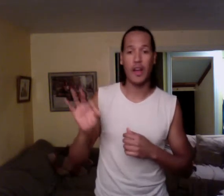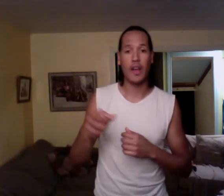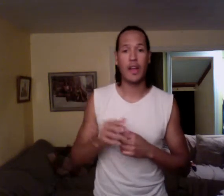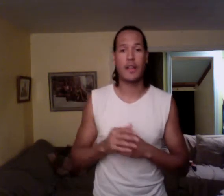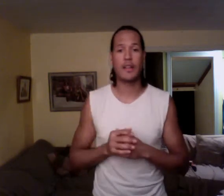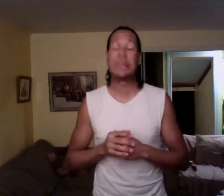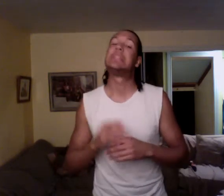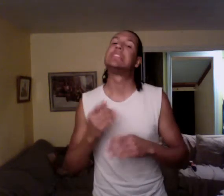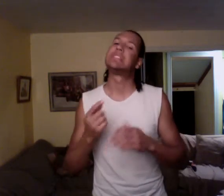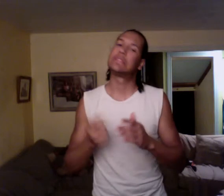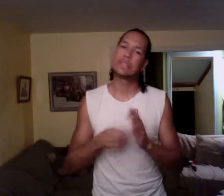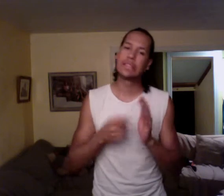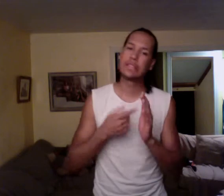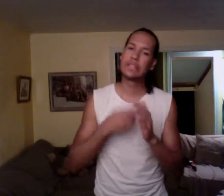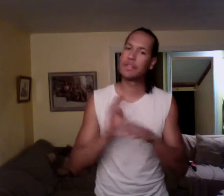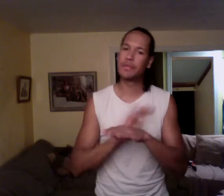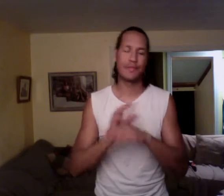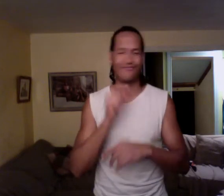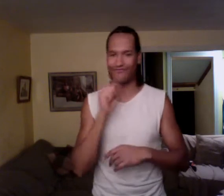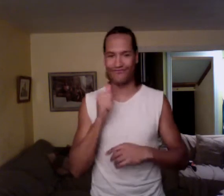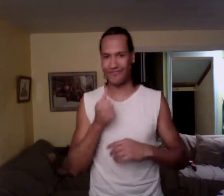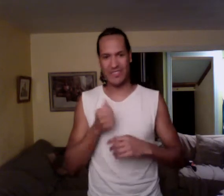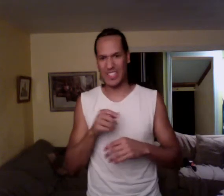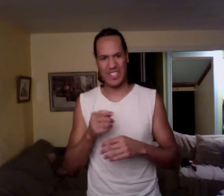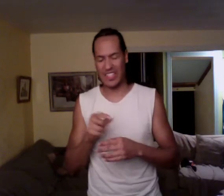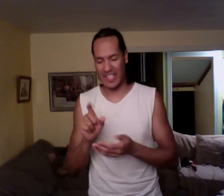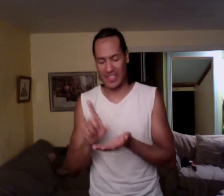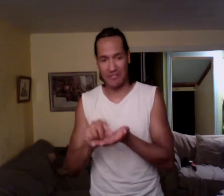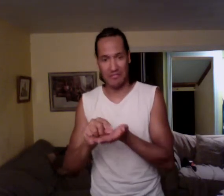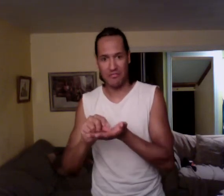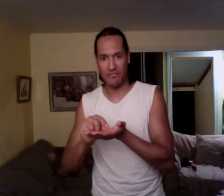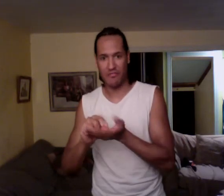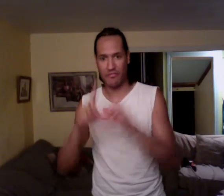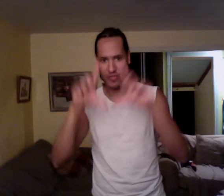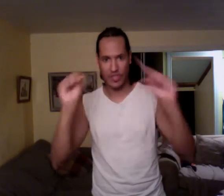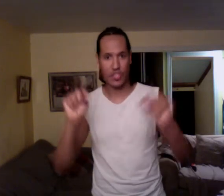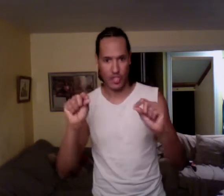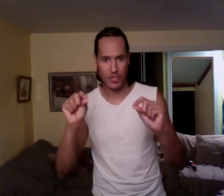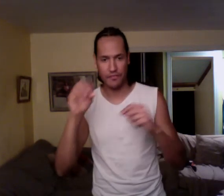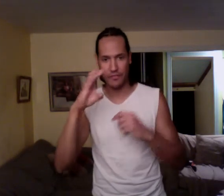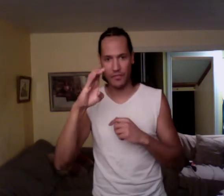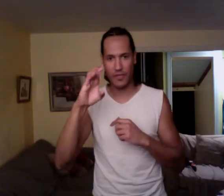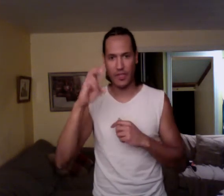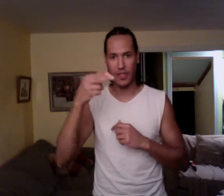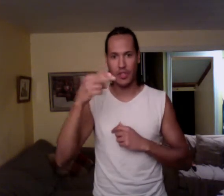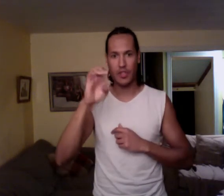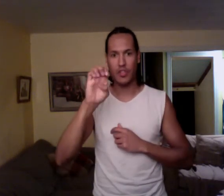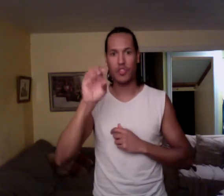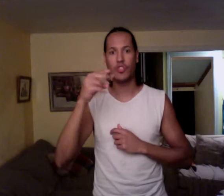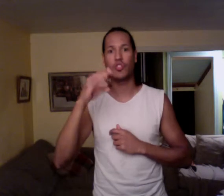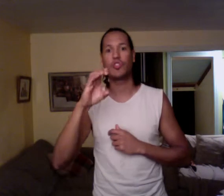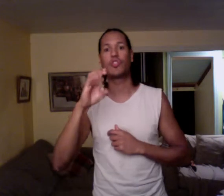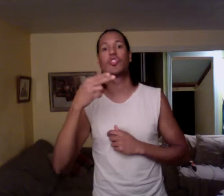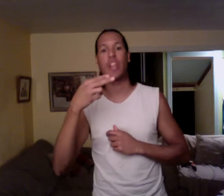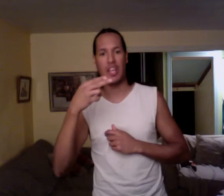of business. They'll often have another corporation or other business handle that. But for those that do, you would